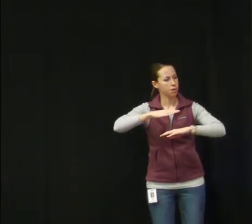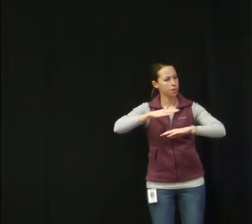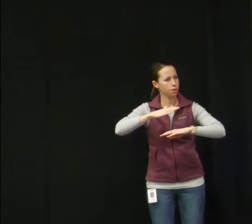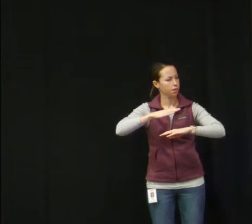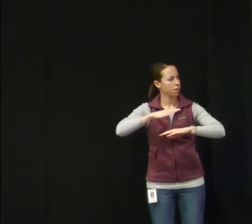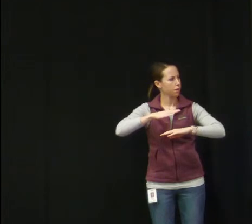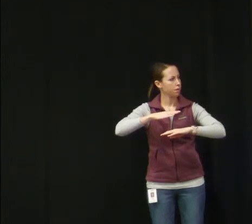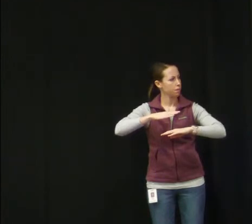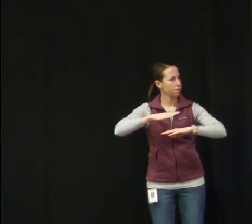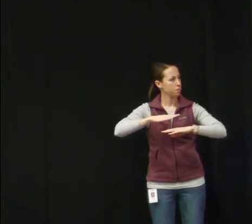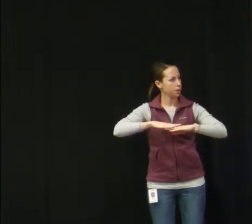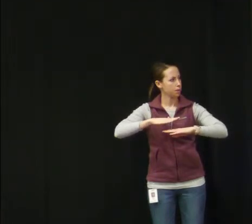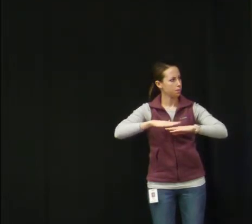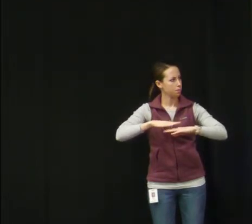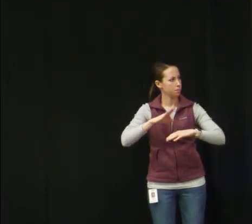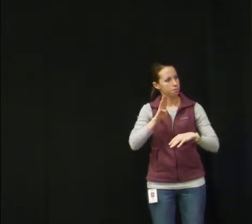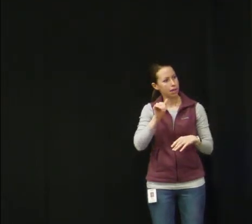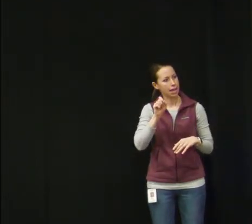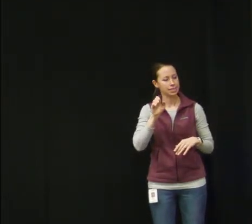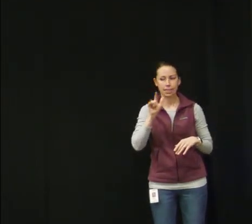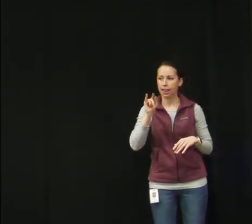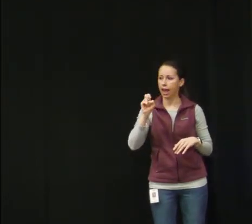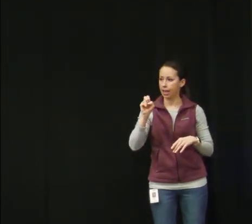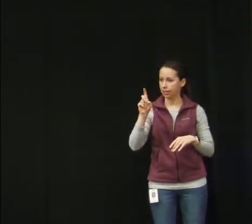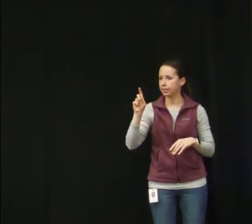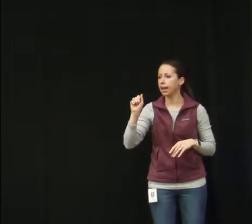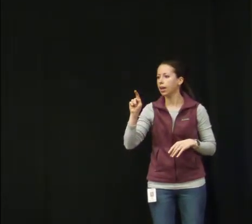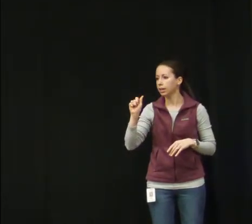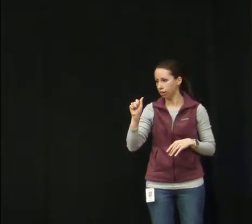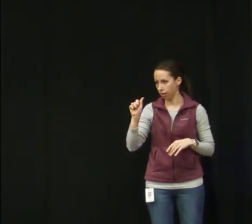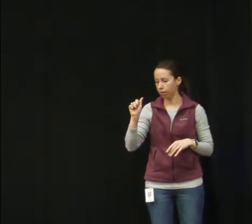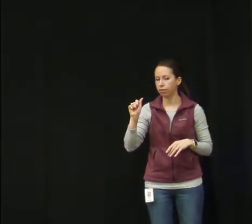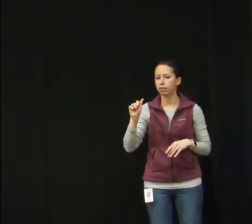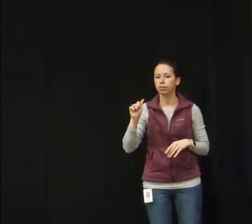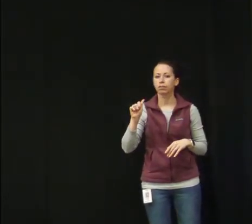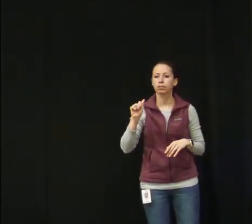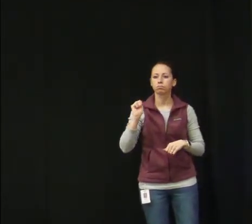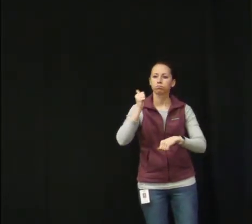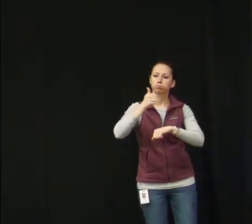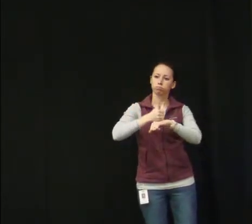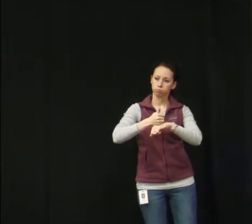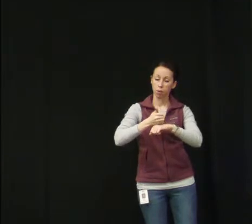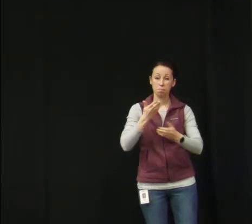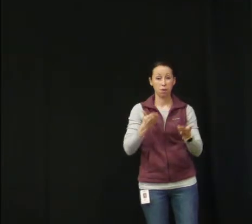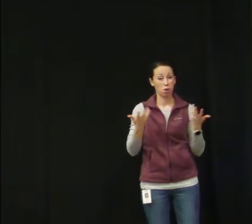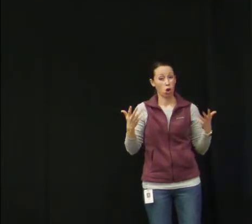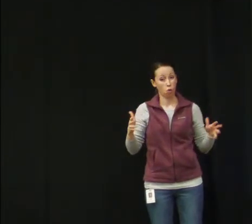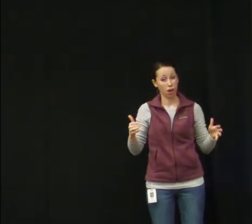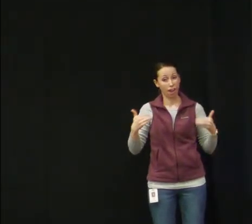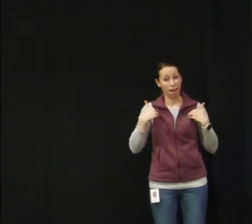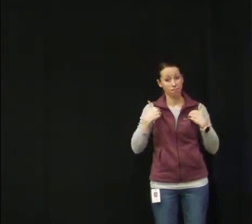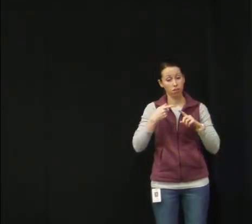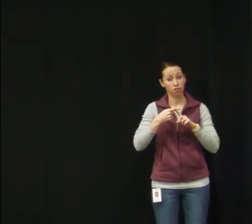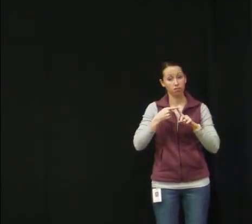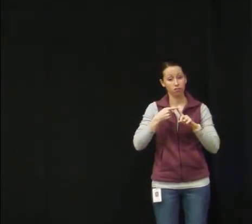Or is it just... Okay, so then you're going to establish baseline data. You might already have that from